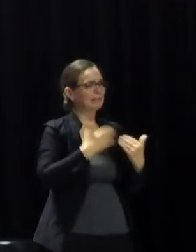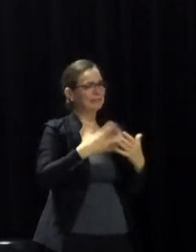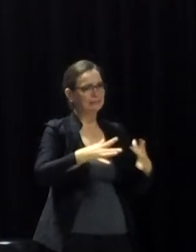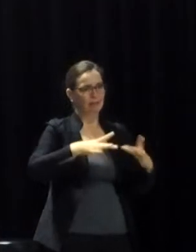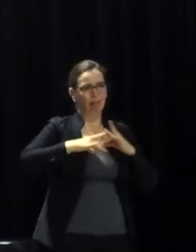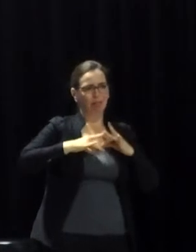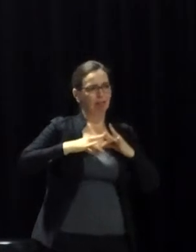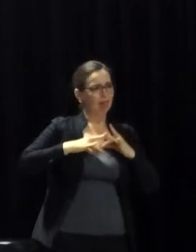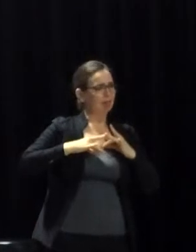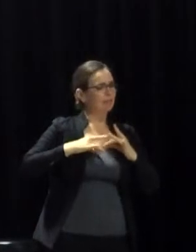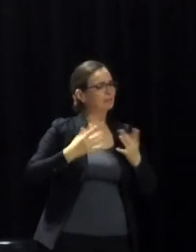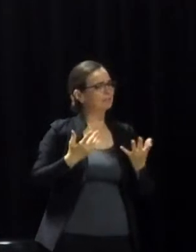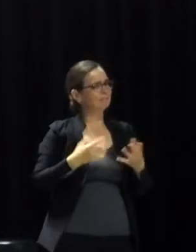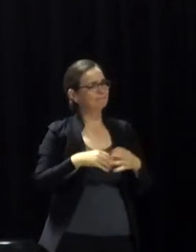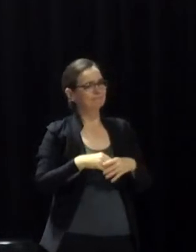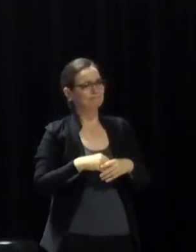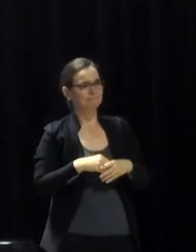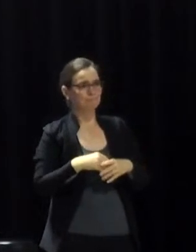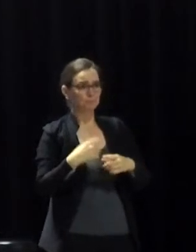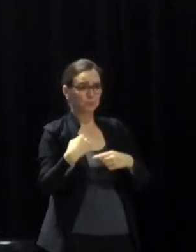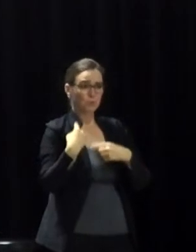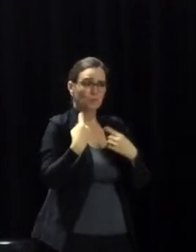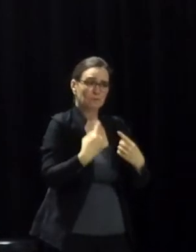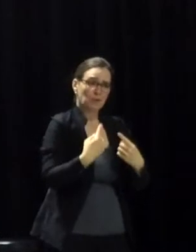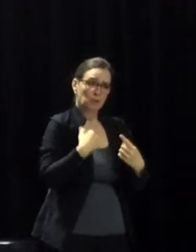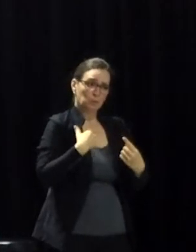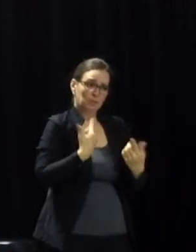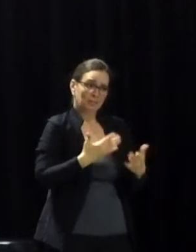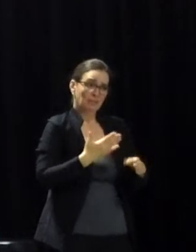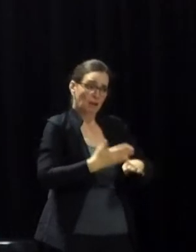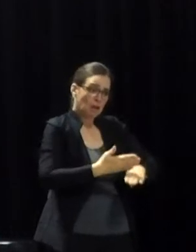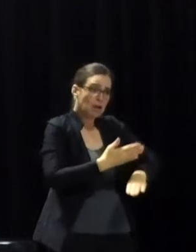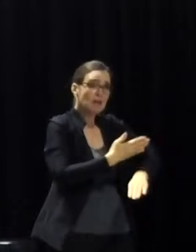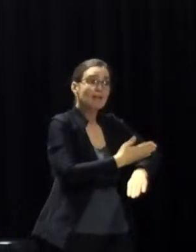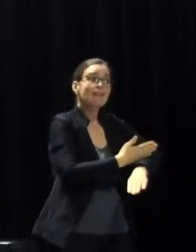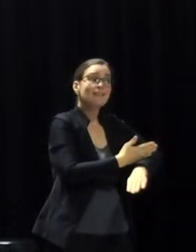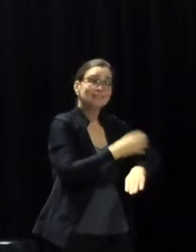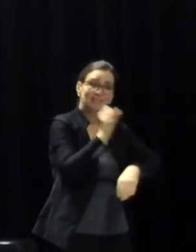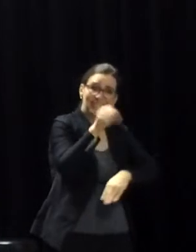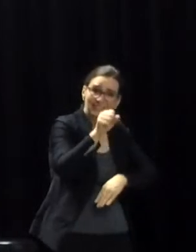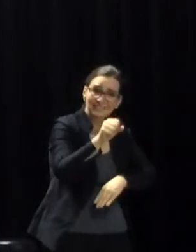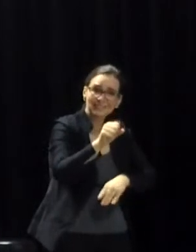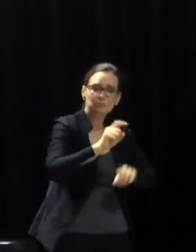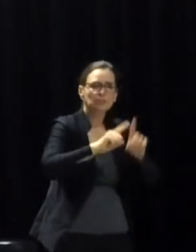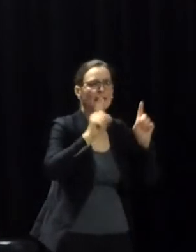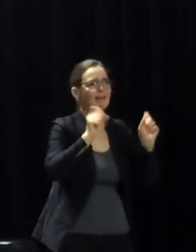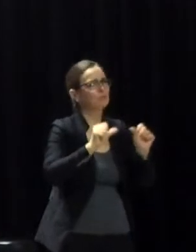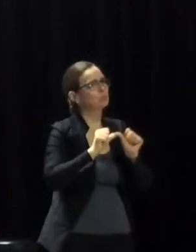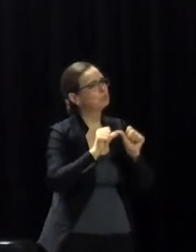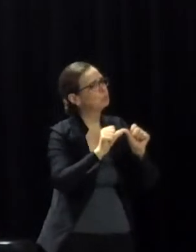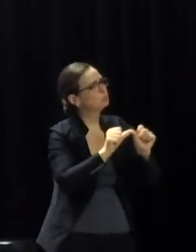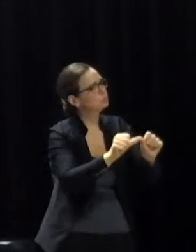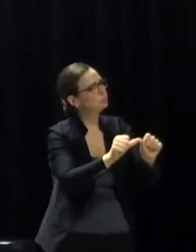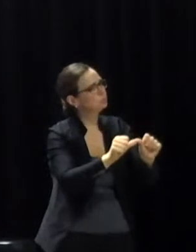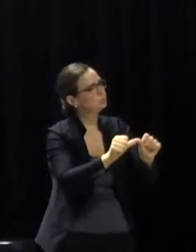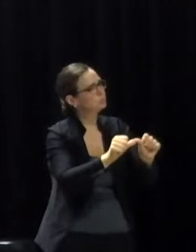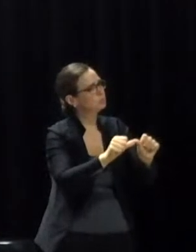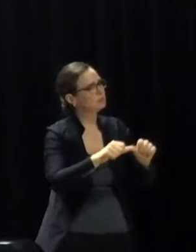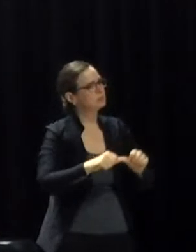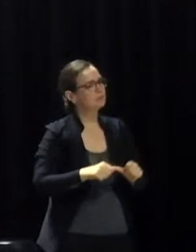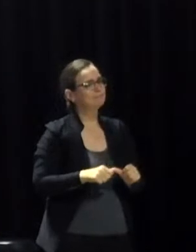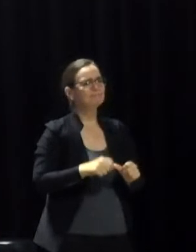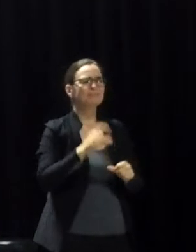So we just need to kind of, like we've been saying, grind it out. We have this rate very, very close